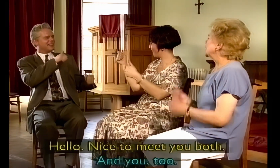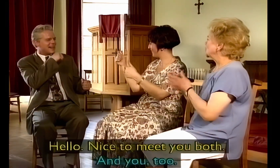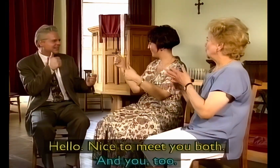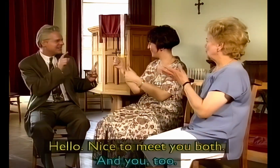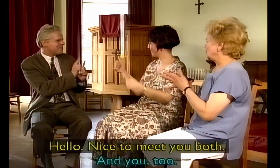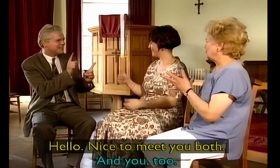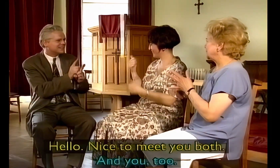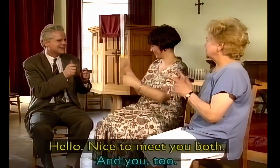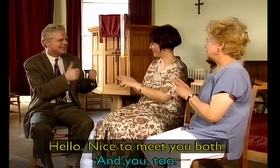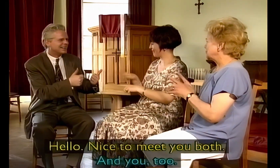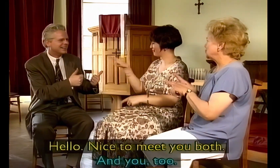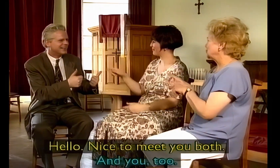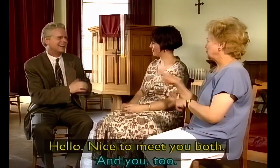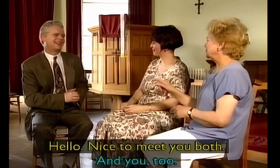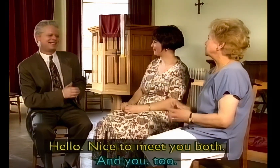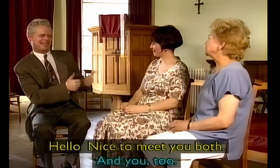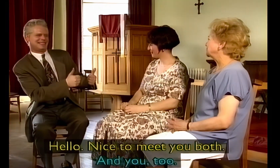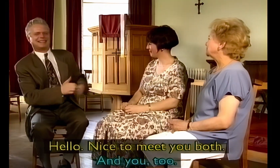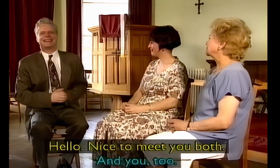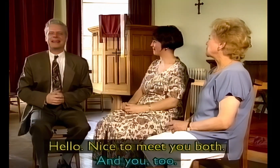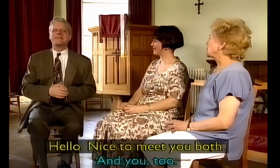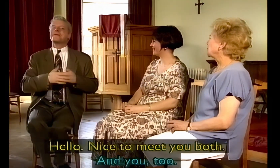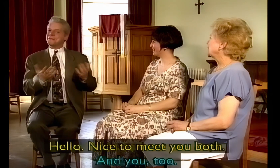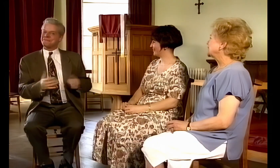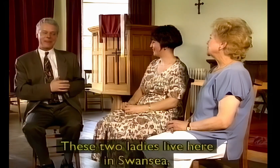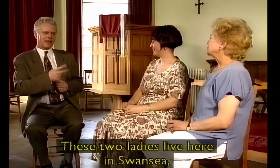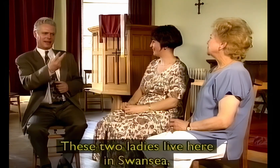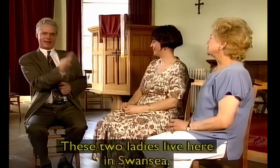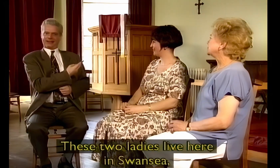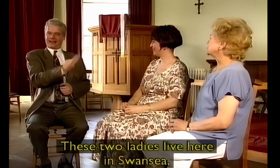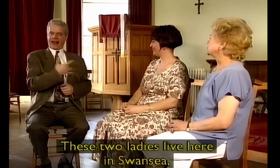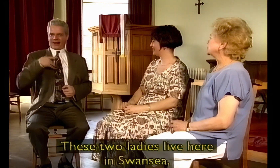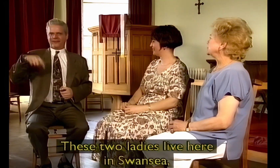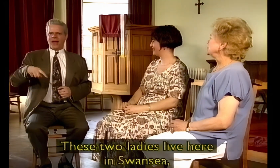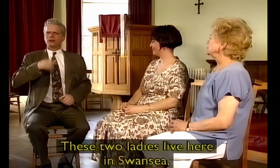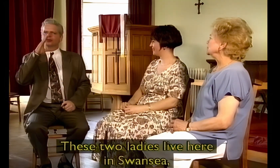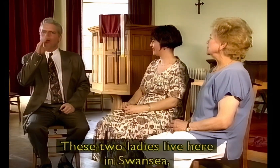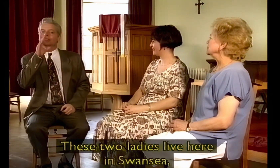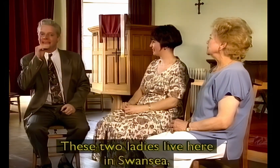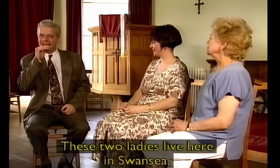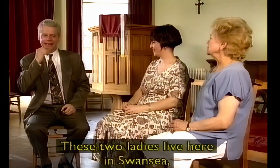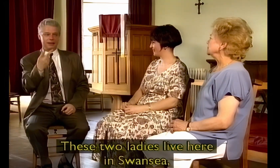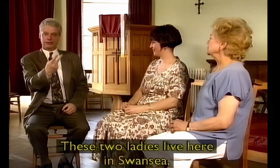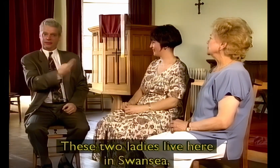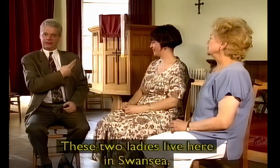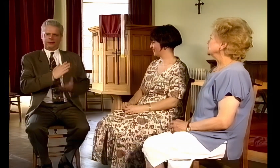Hello. Hello. Nice to meet you both. And you too. Good. Now these two ladies live here in